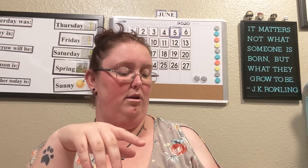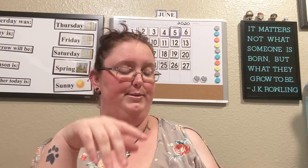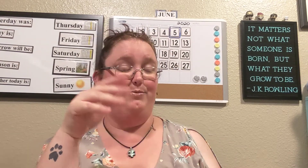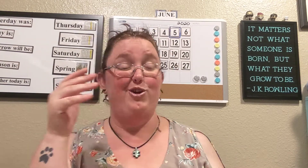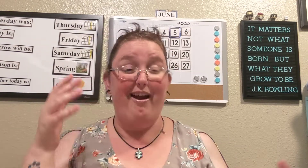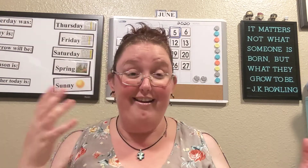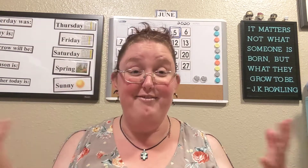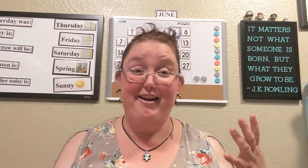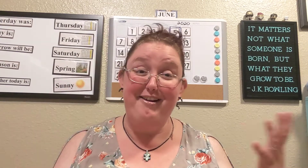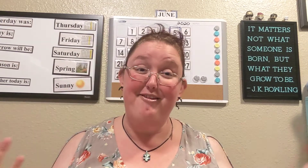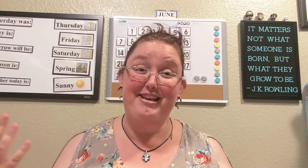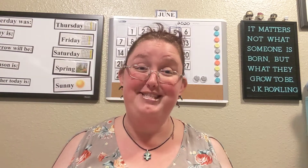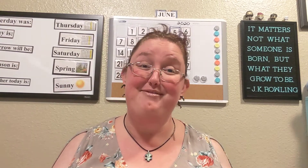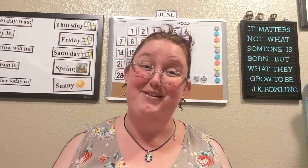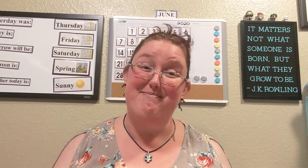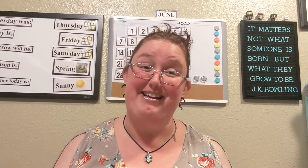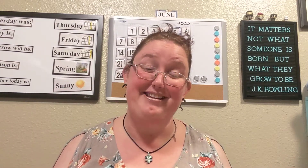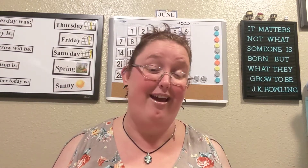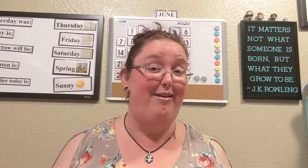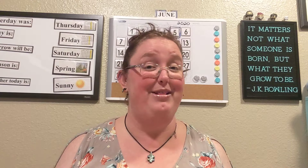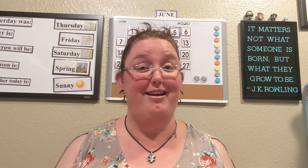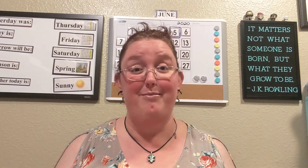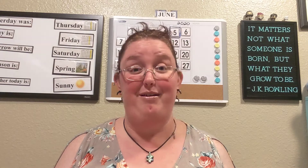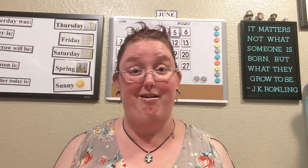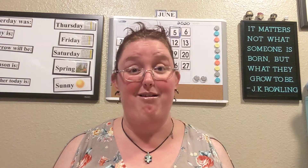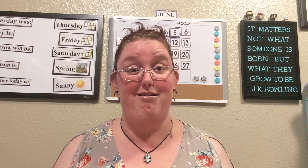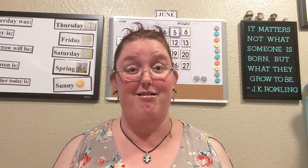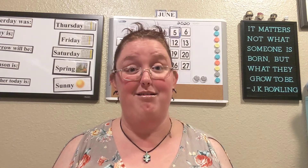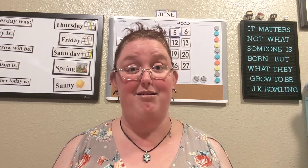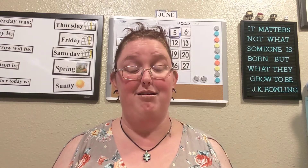I'm trying to find other things to fill my time, and that can be hard.